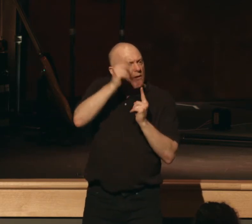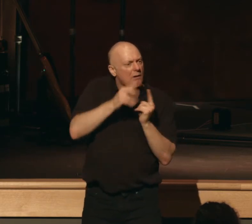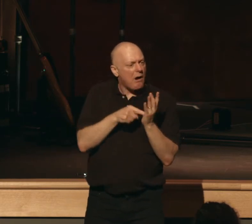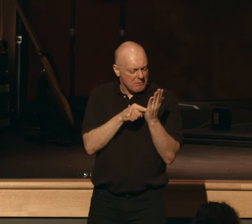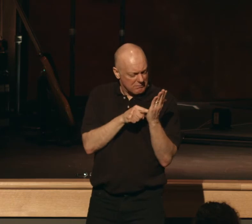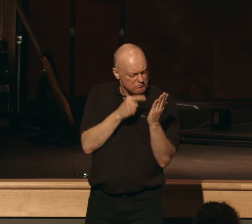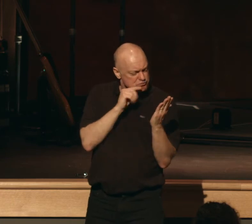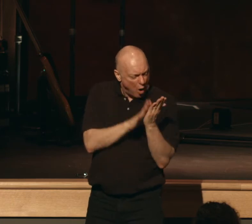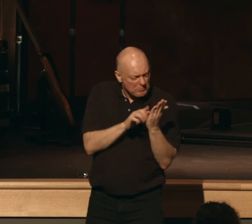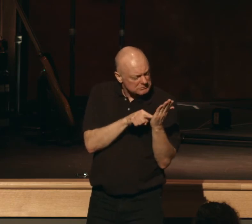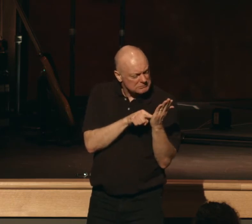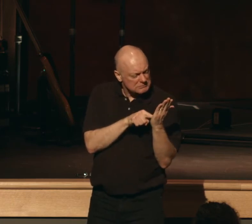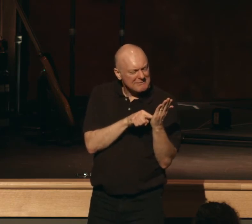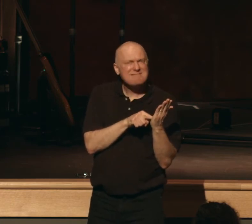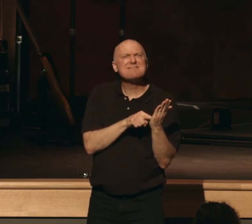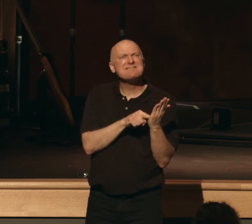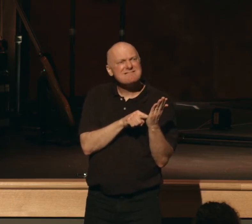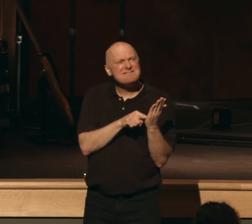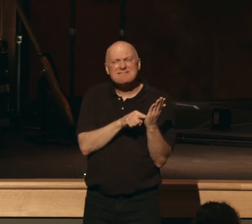using that in your life?